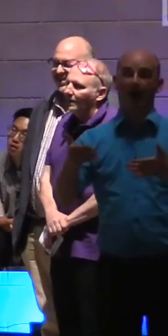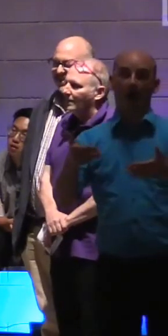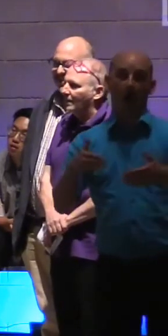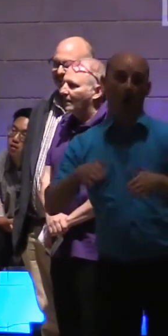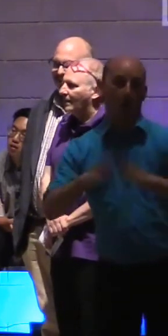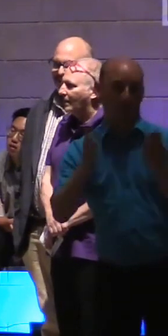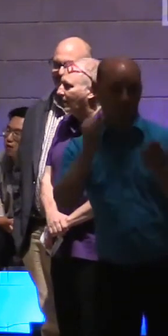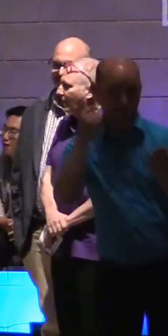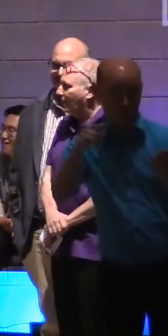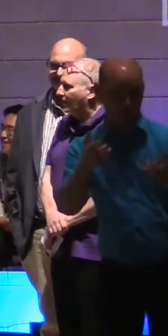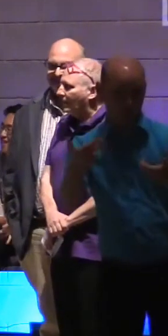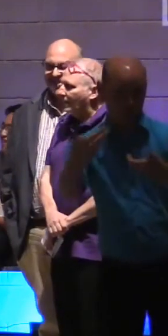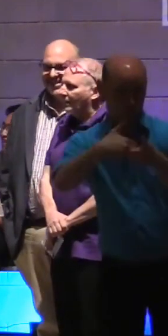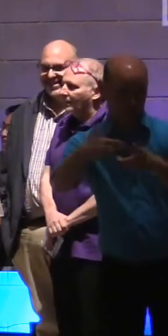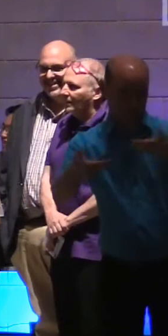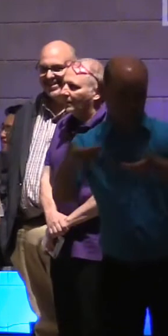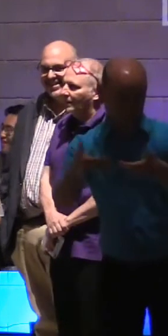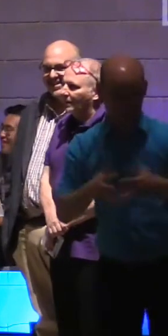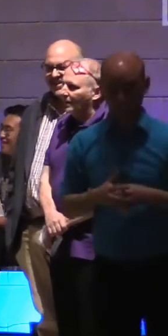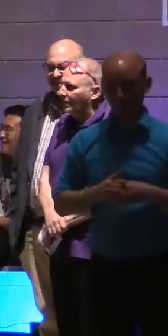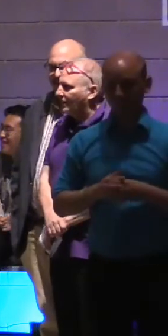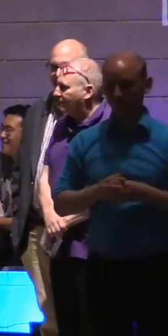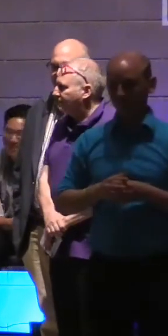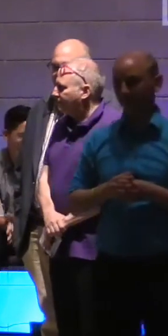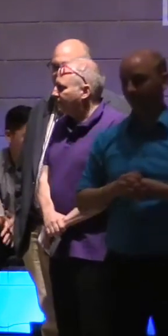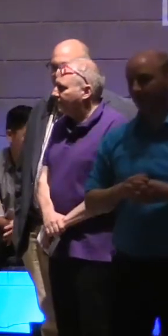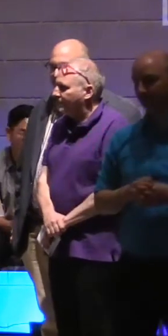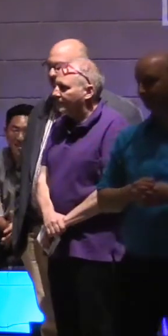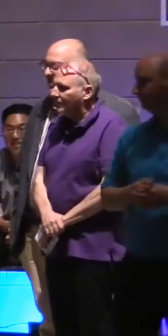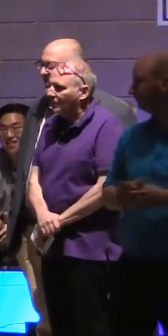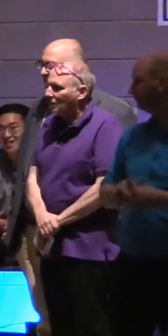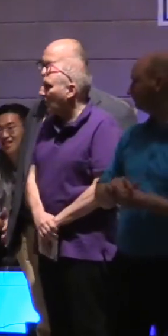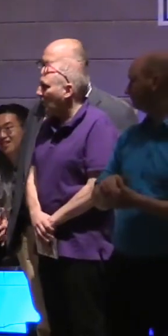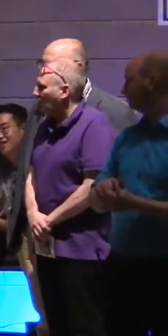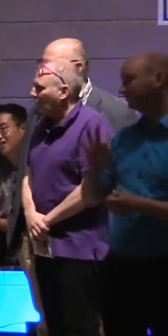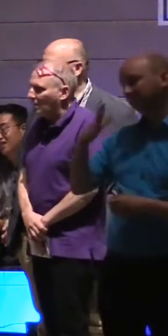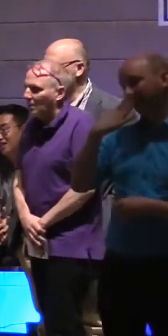of your voices. Hear, hear. That's prophetic, and it will happen. Thank you.